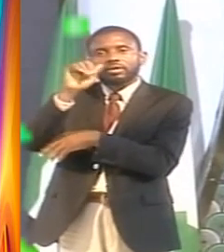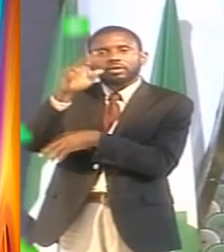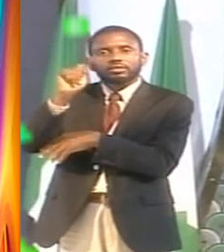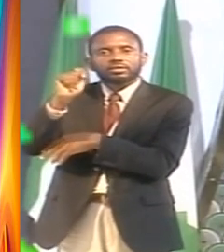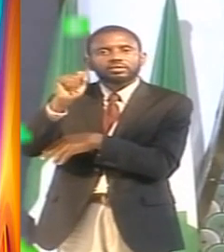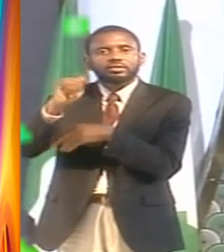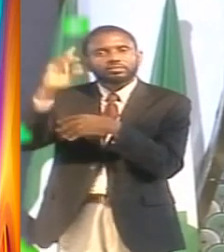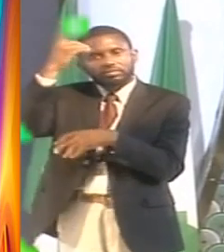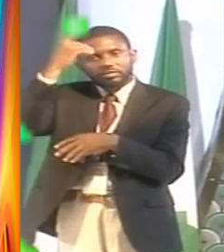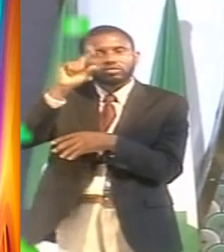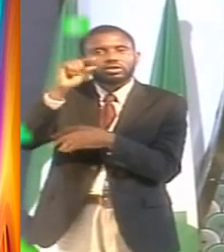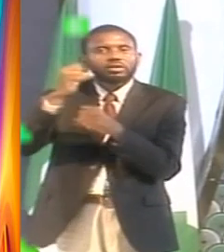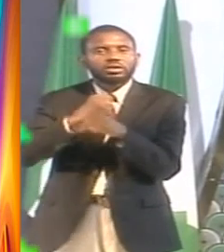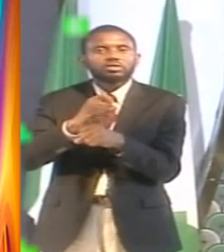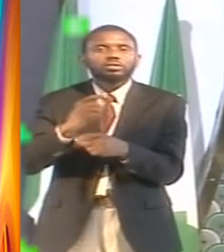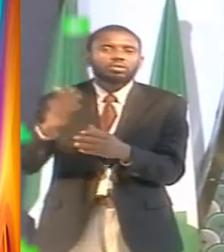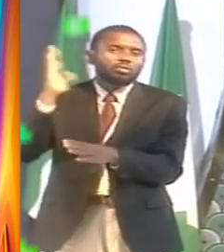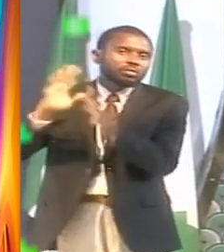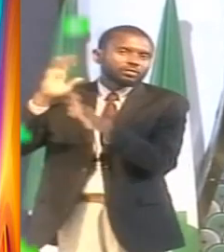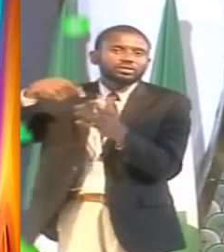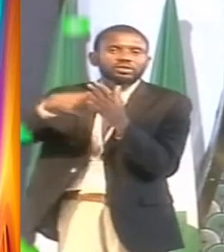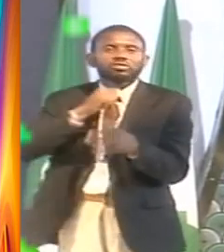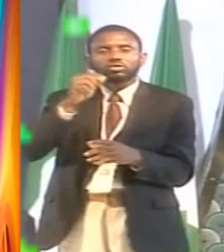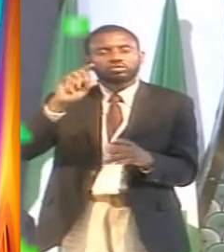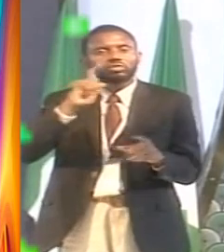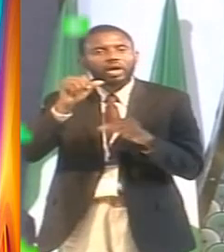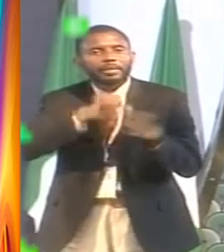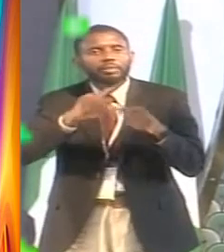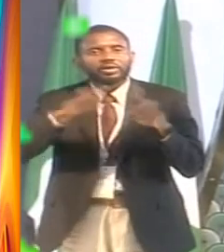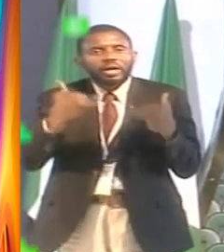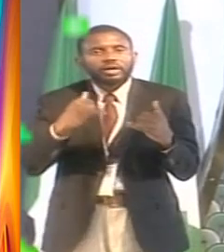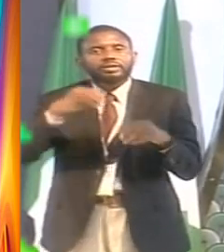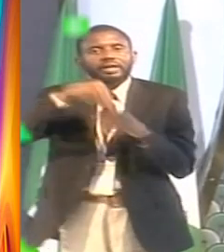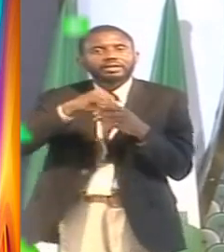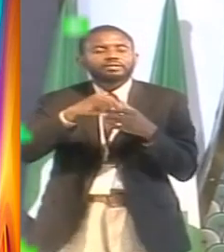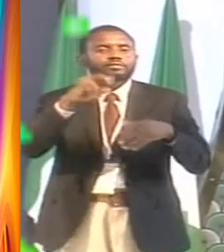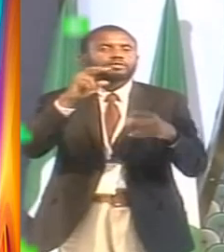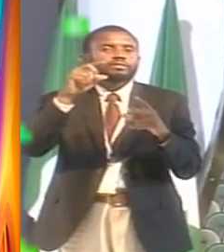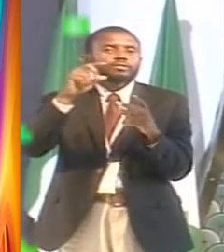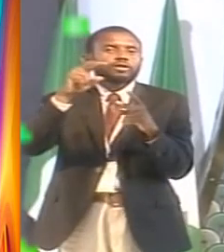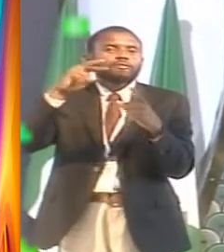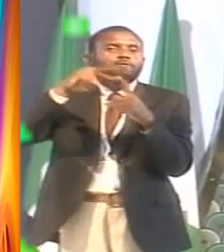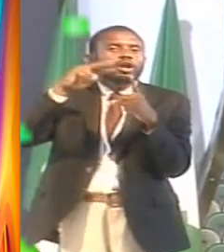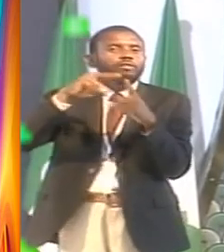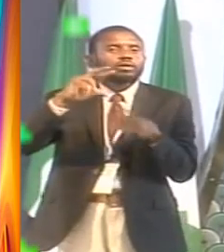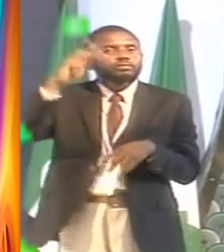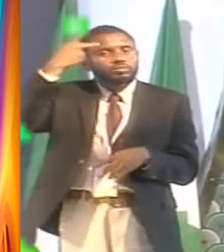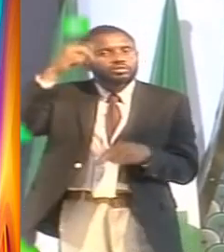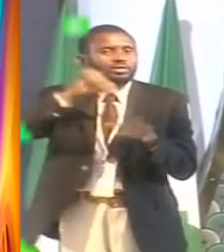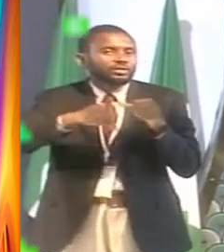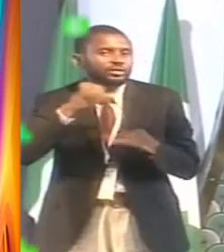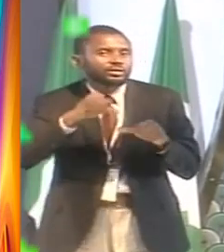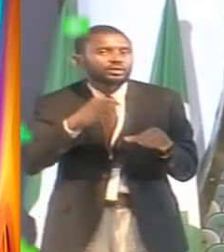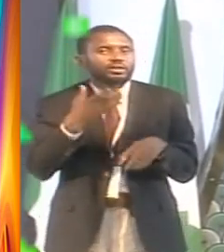talked about, but now it is in the vocabulary of political science, that there is a resurgence of democracies that look